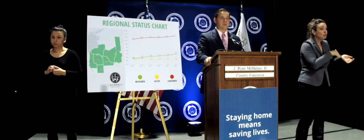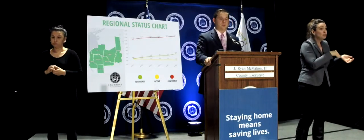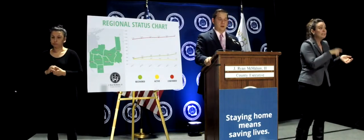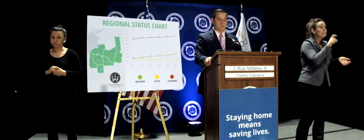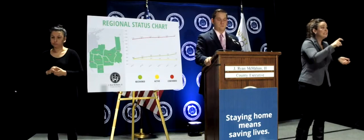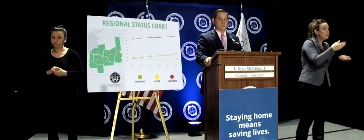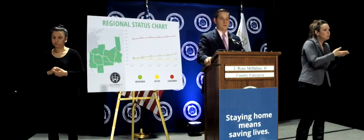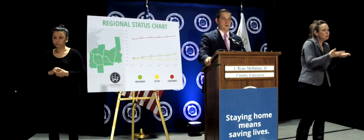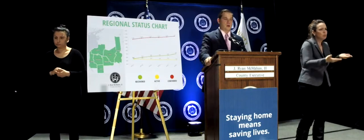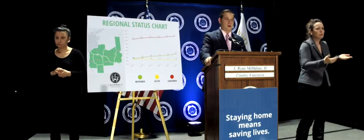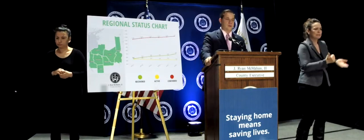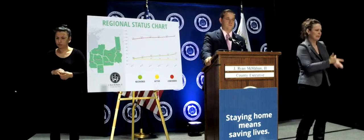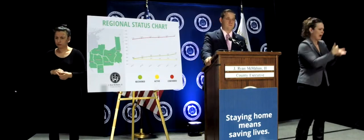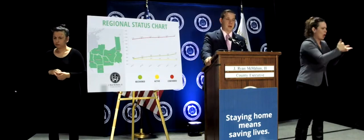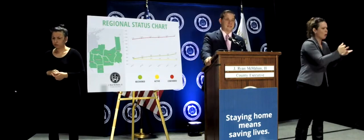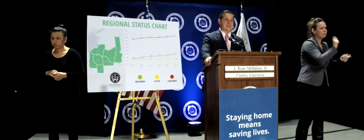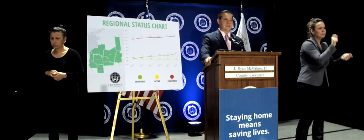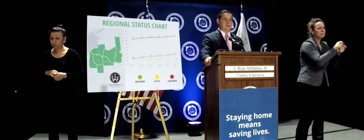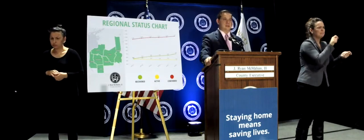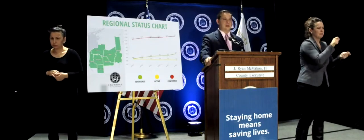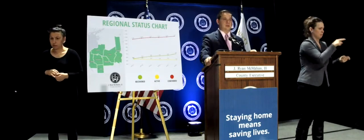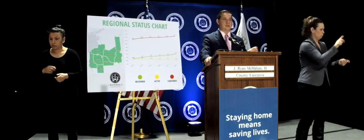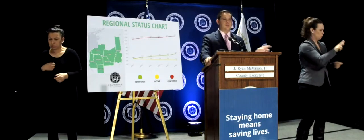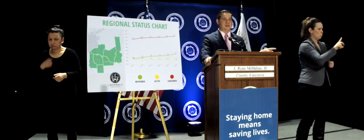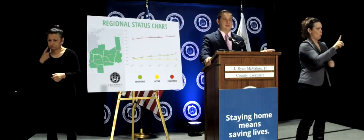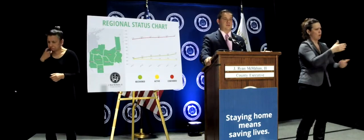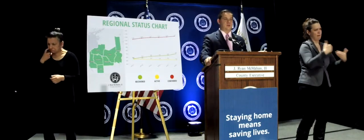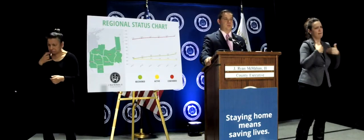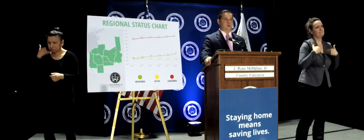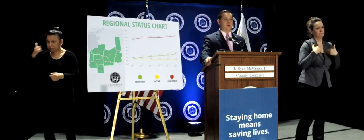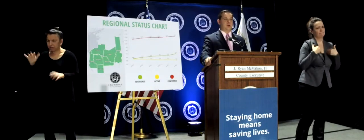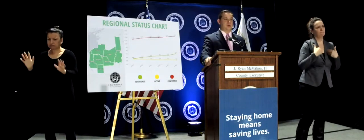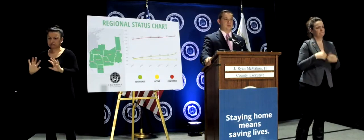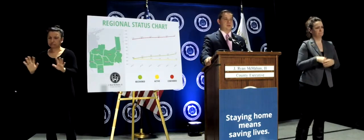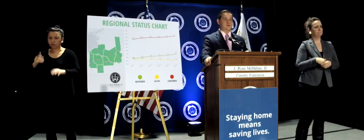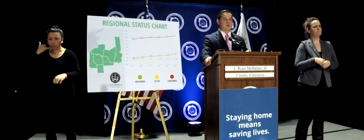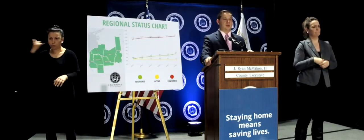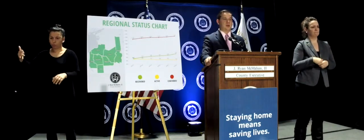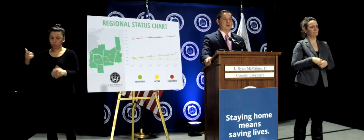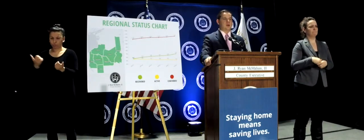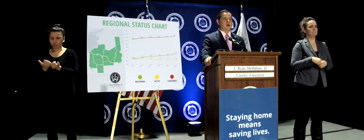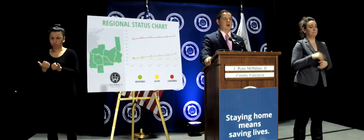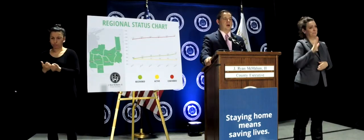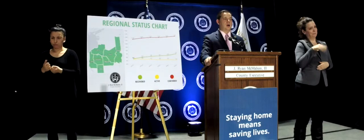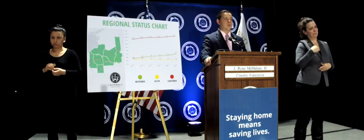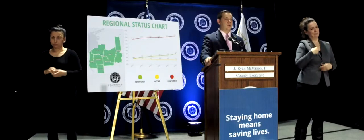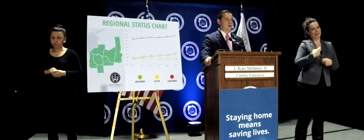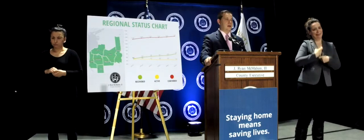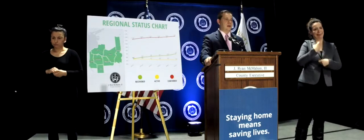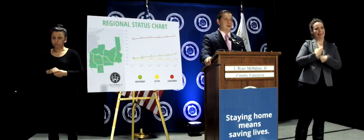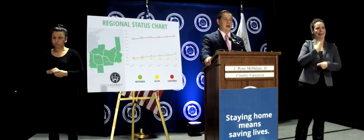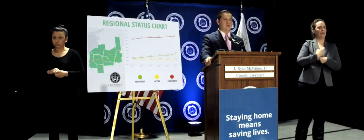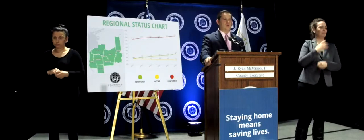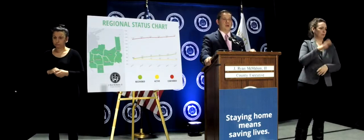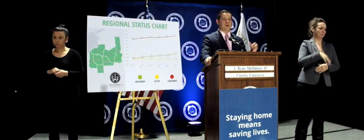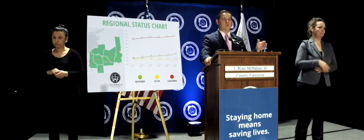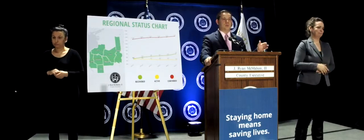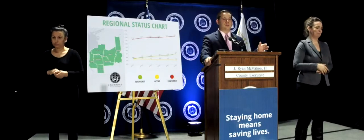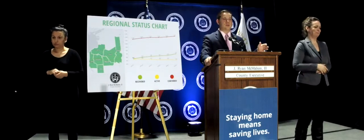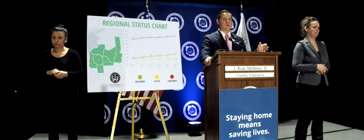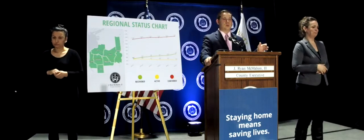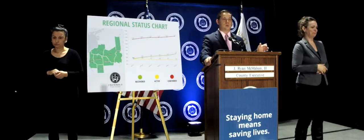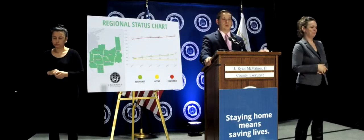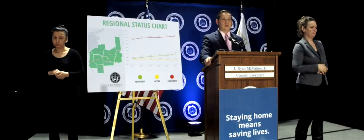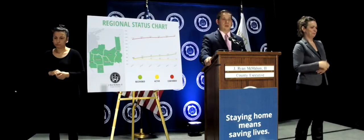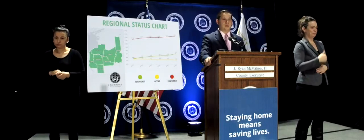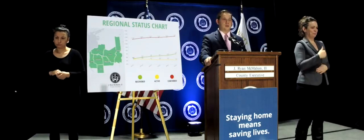to be ashamed about. I tease, and I'll tease myself a little bit here because this is funny, but that I have cranky